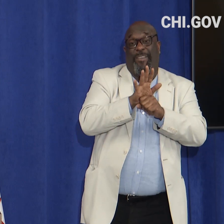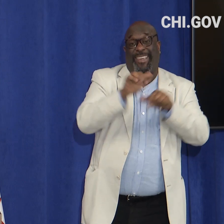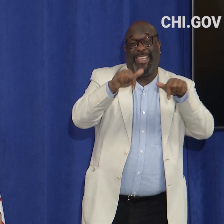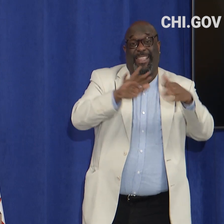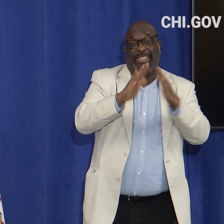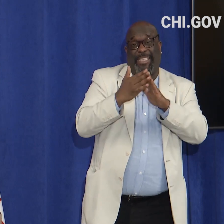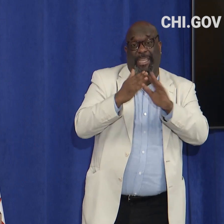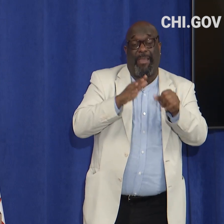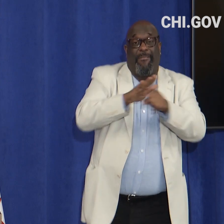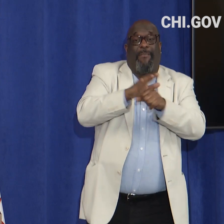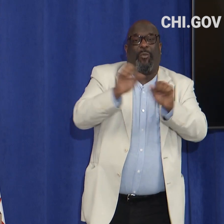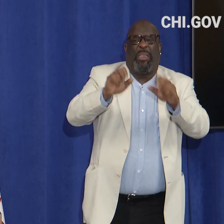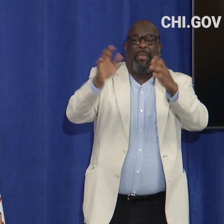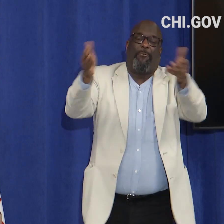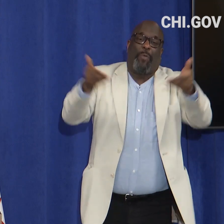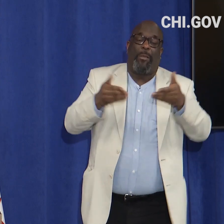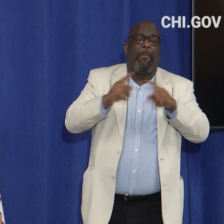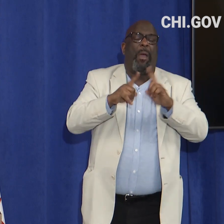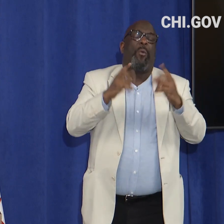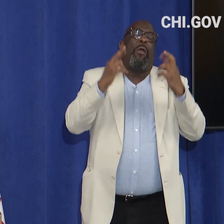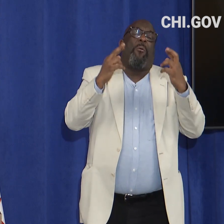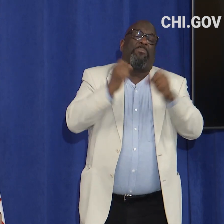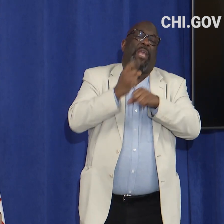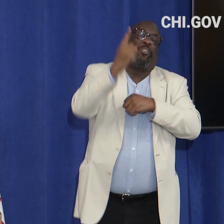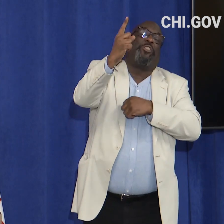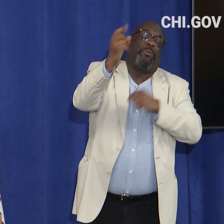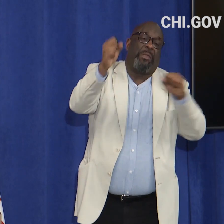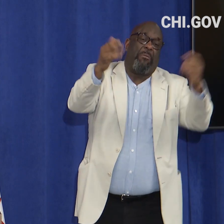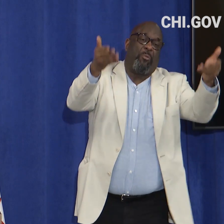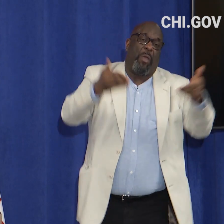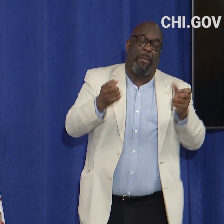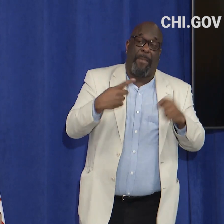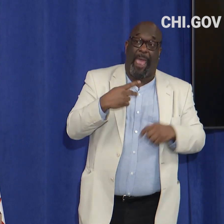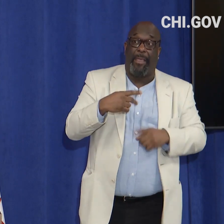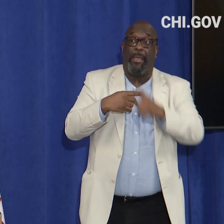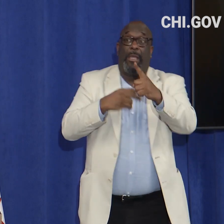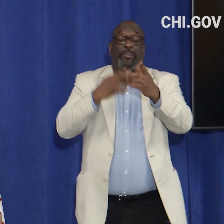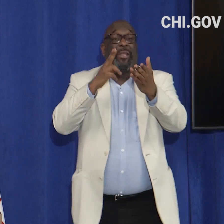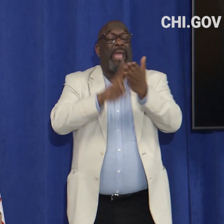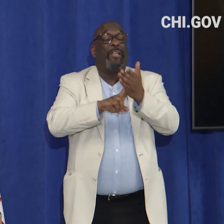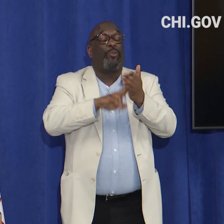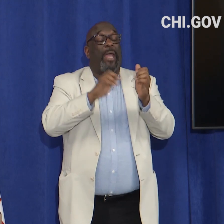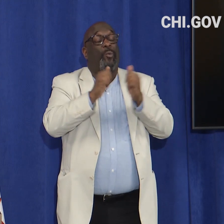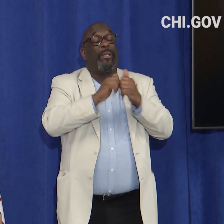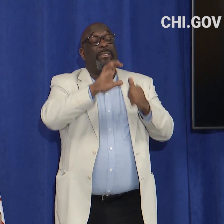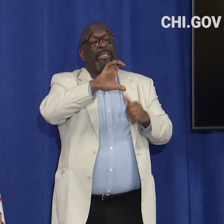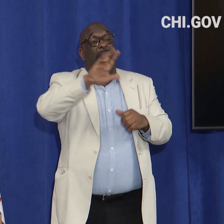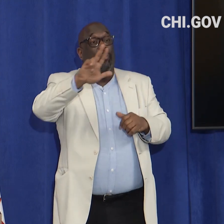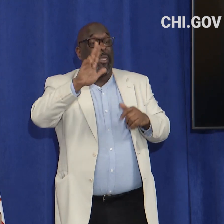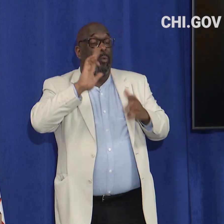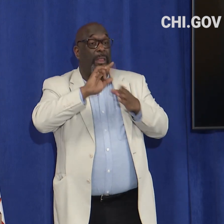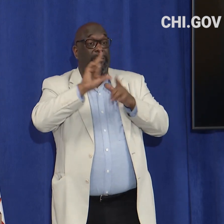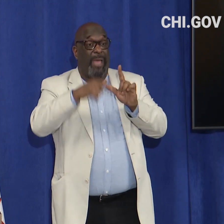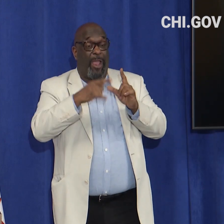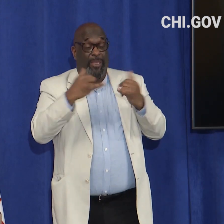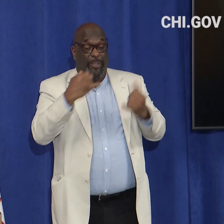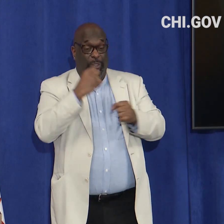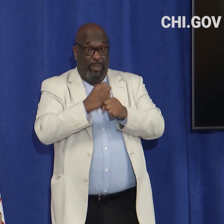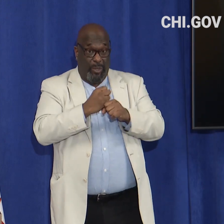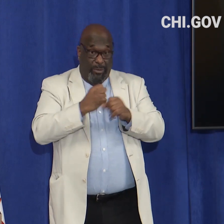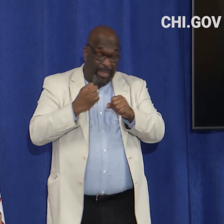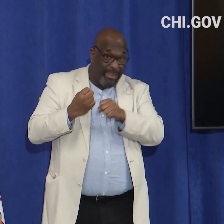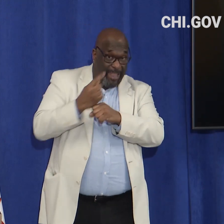we look forward to welcoming them back next year. The Park District's contract with C3 is due to expire. Is the city looking to renew it? Yes.